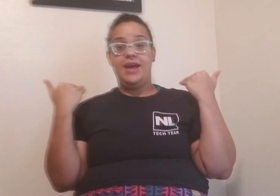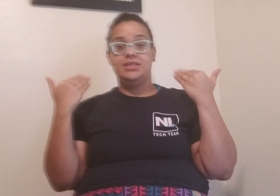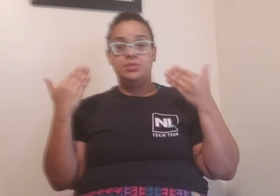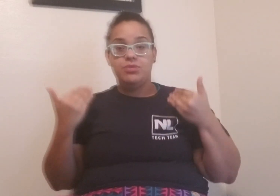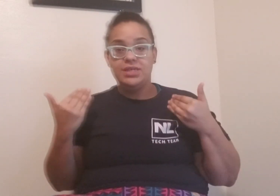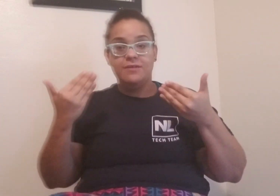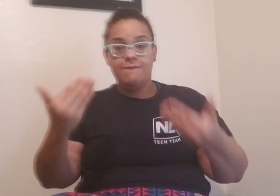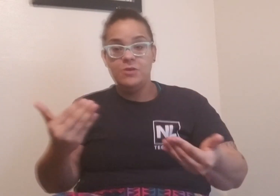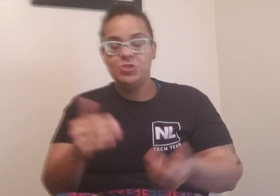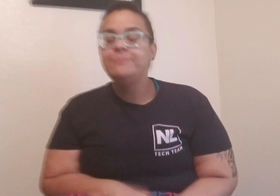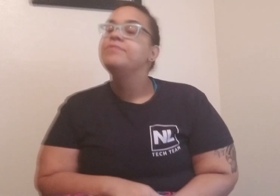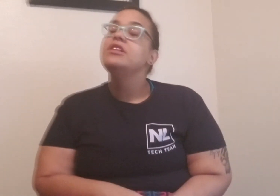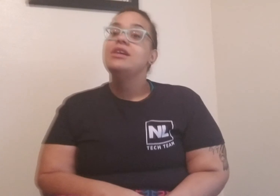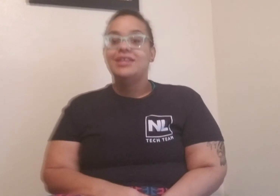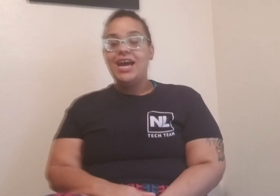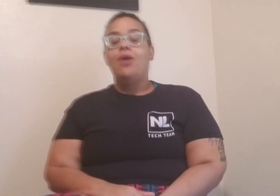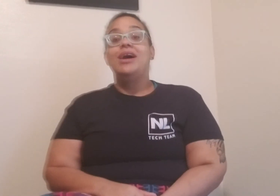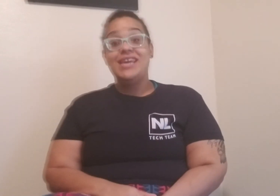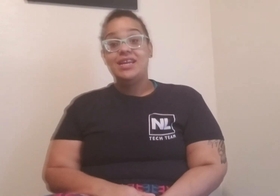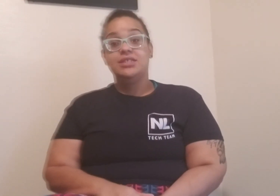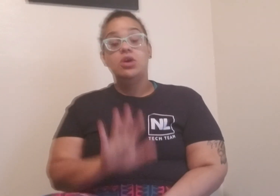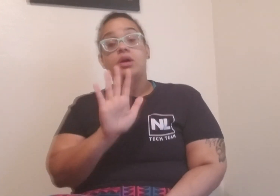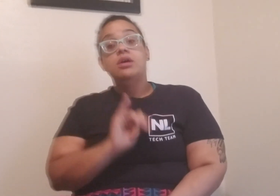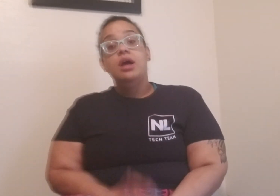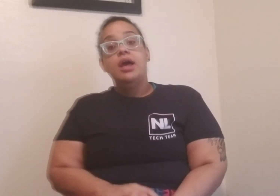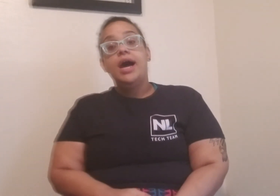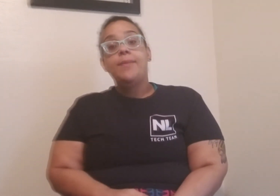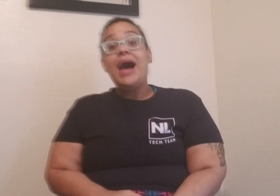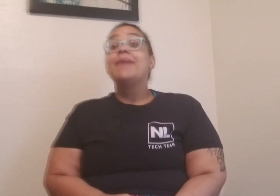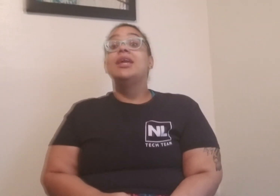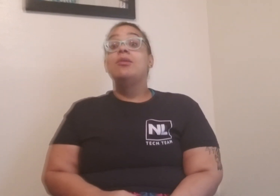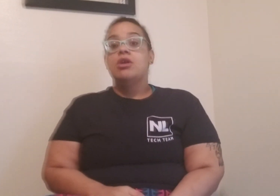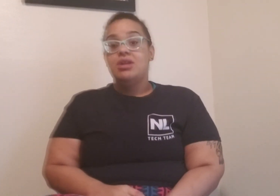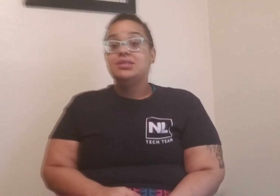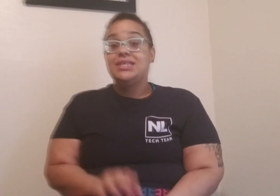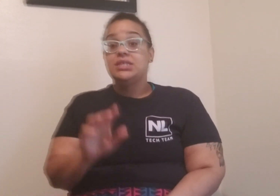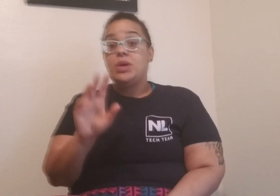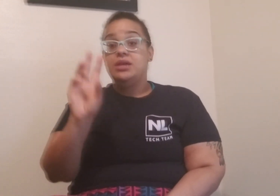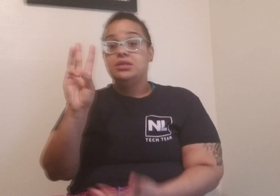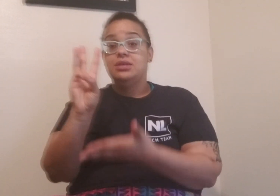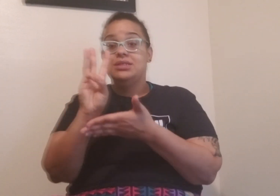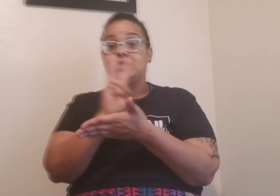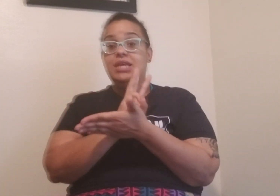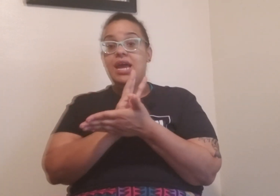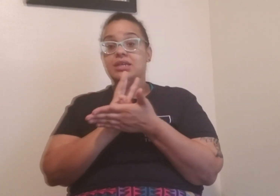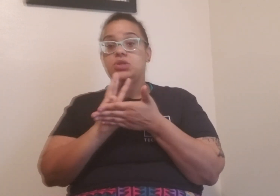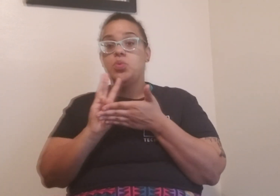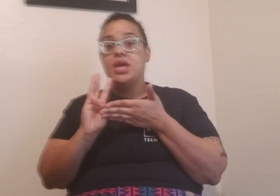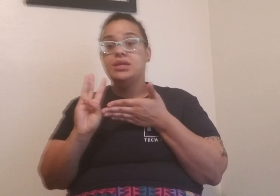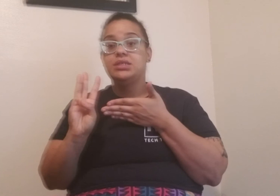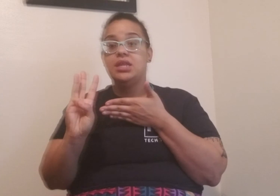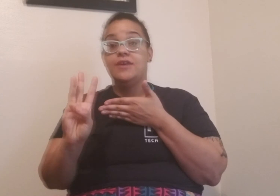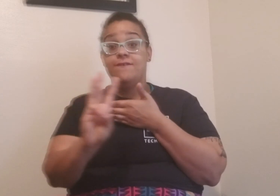past, present, future. Now, again, so I'm getting married in 6 weeks. 6 weeks in the